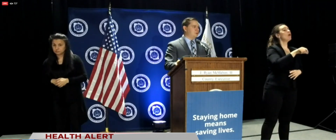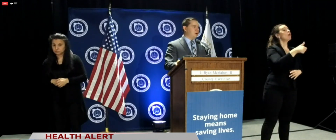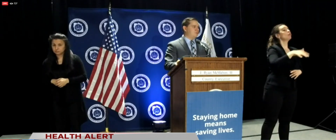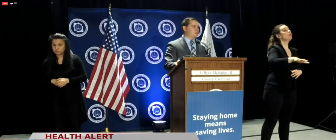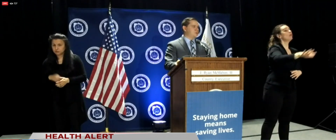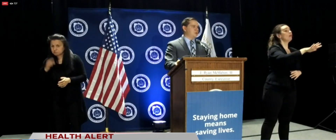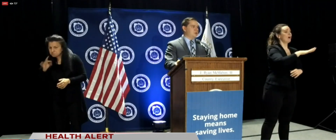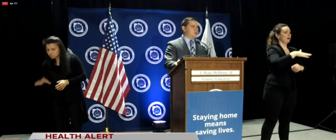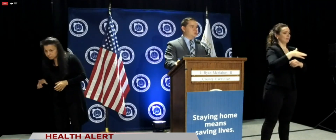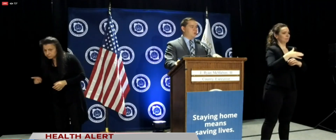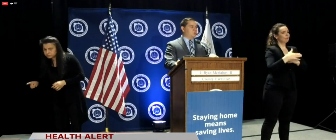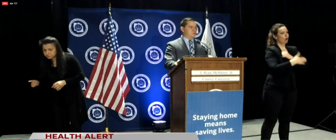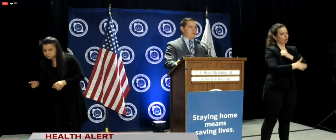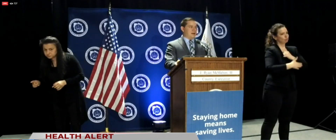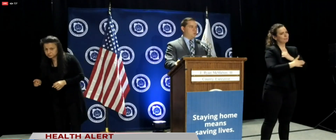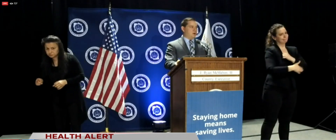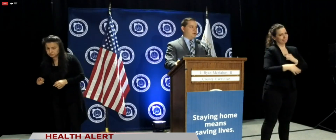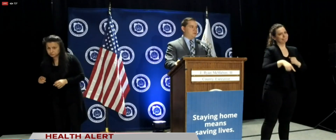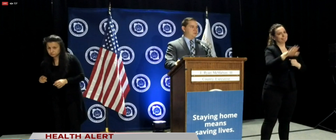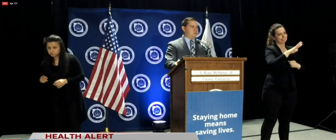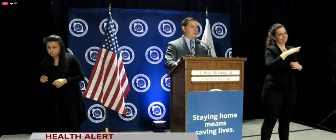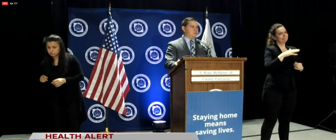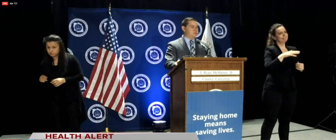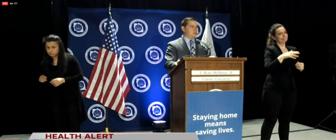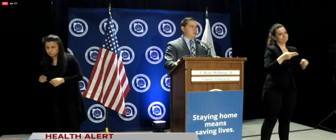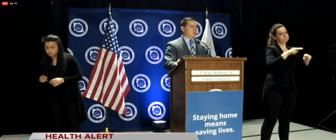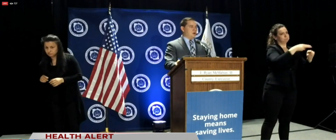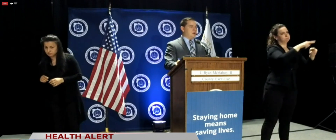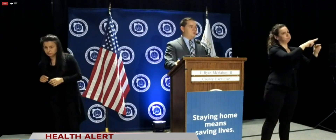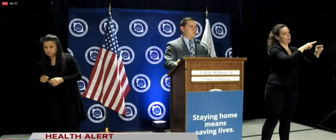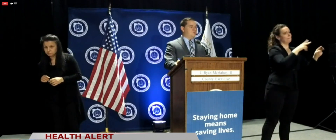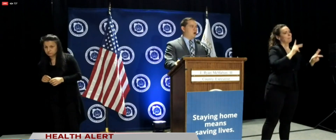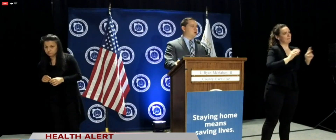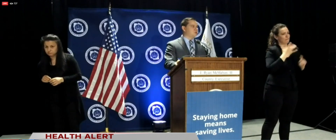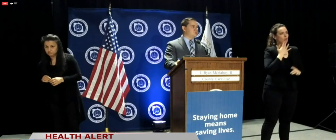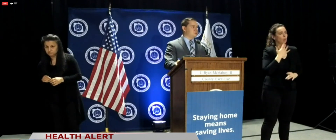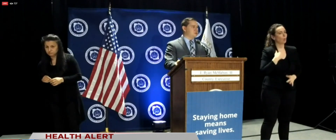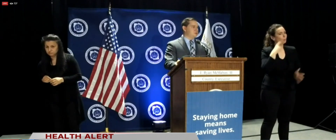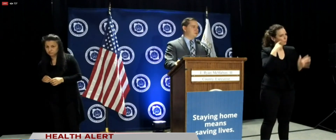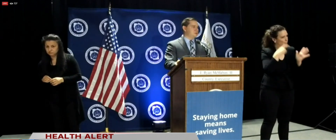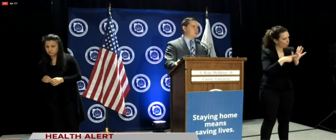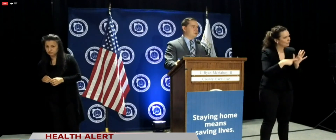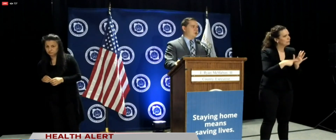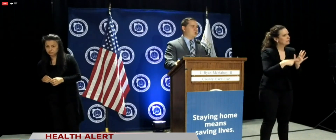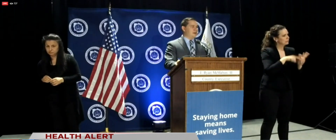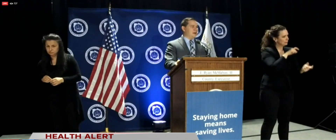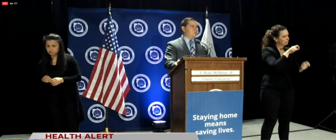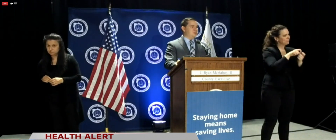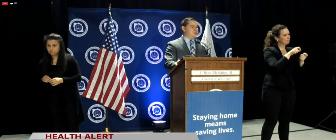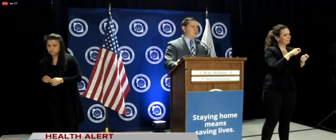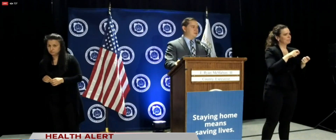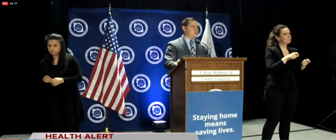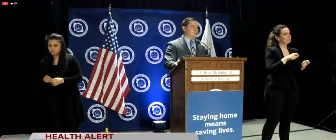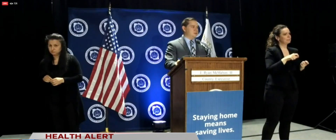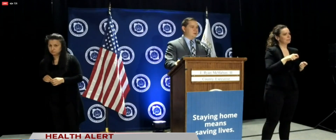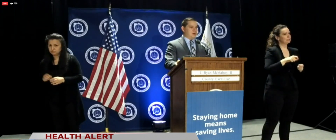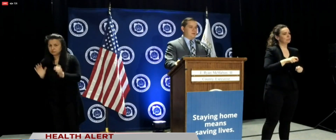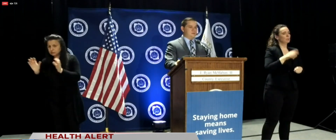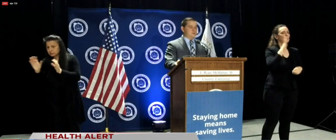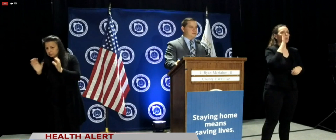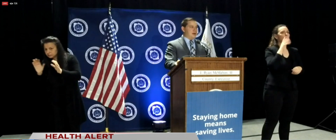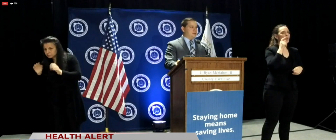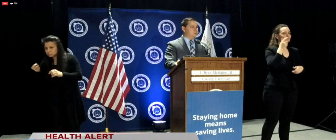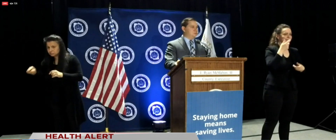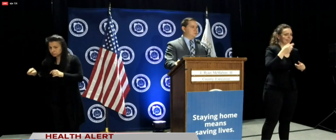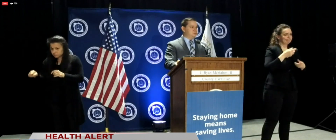various demographics don't respond well to this. If you have heart disease or diabetes,